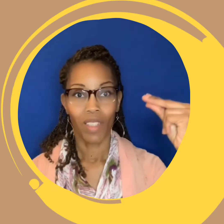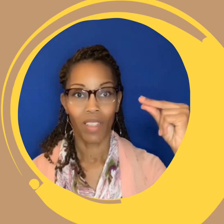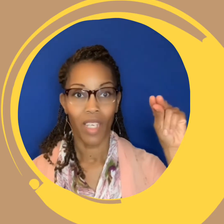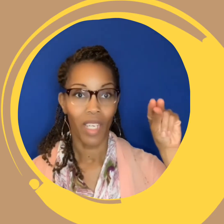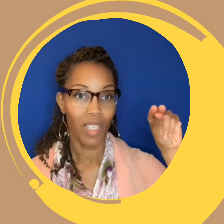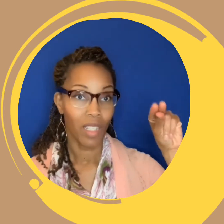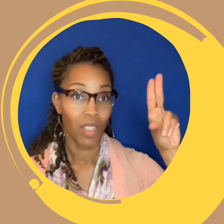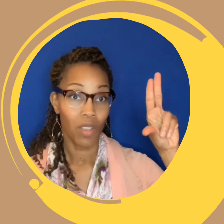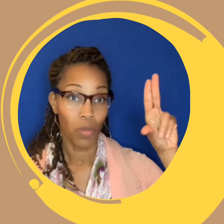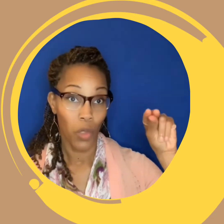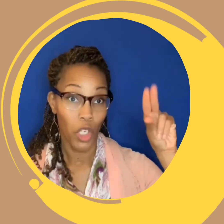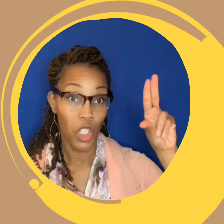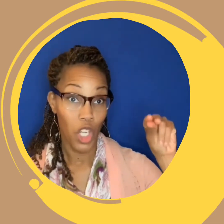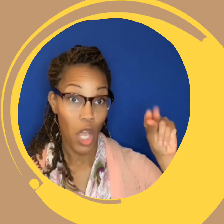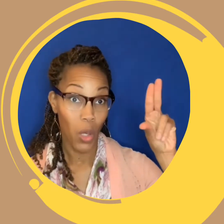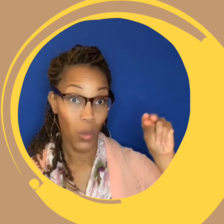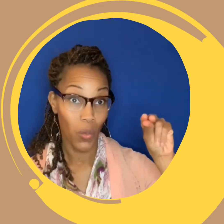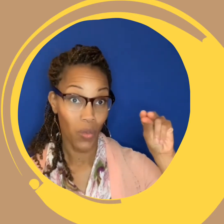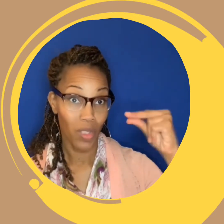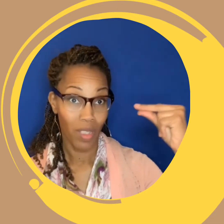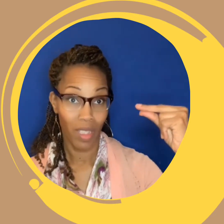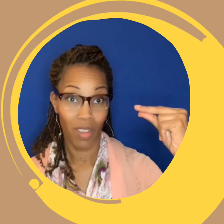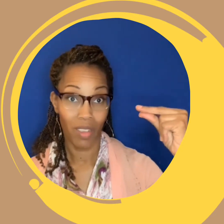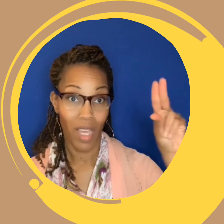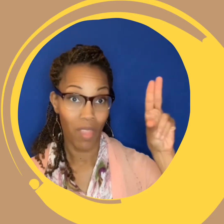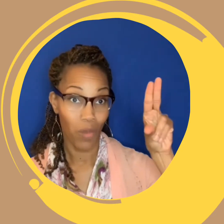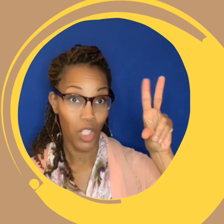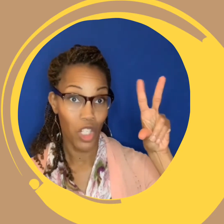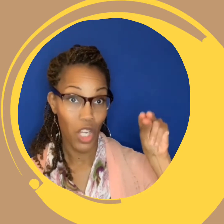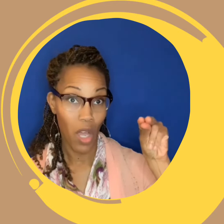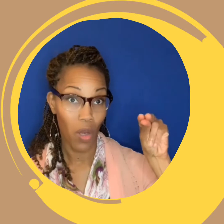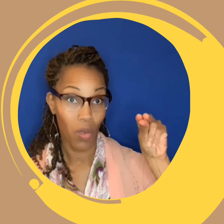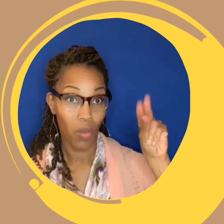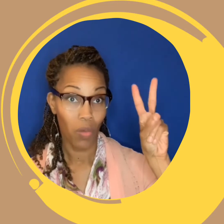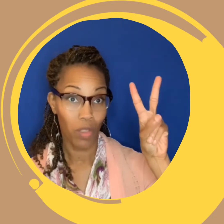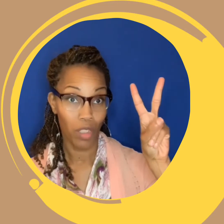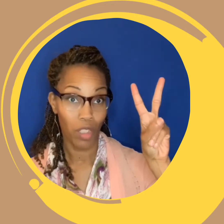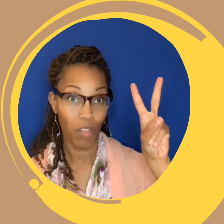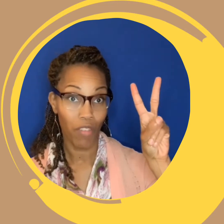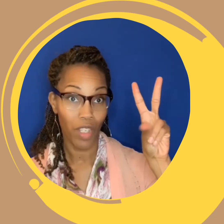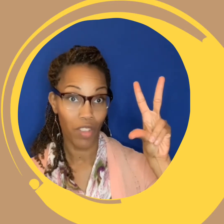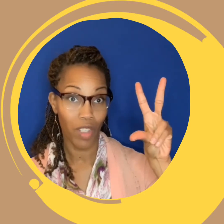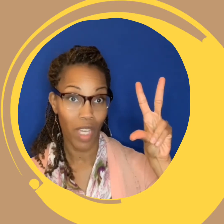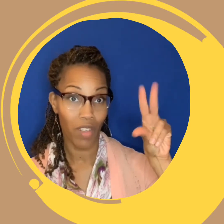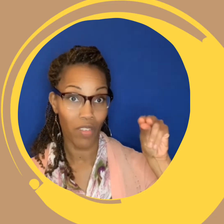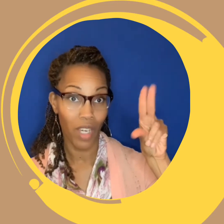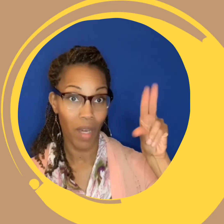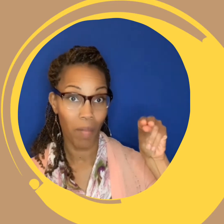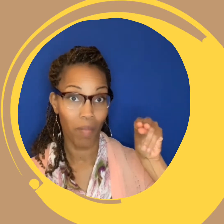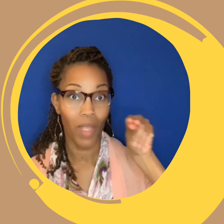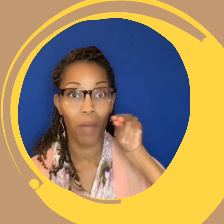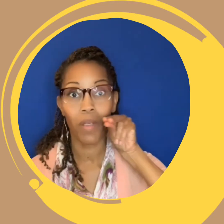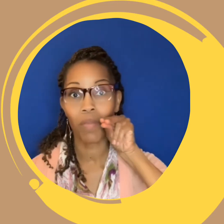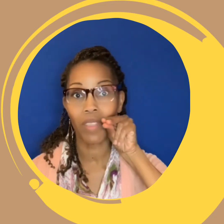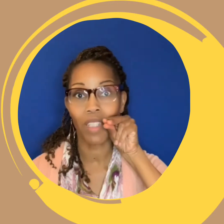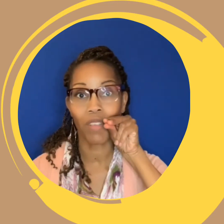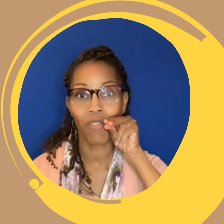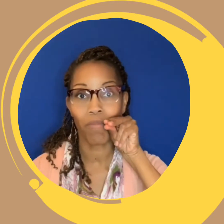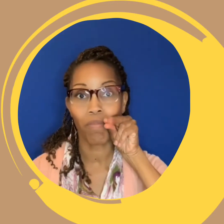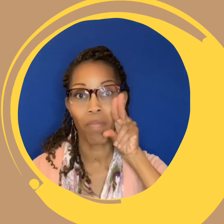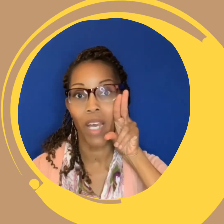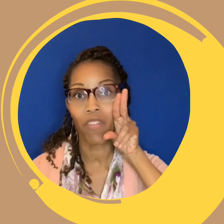You take the word no, like you sign the word no, with your two fingers and your thumb and put it beside